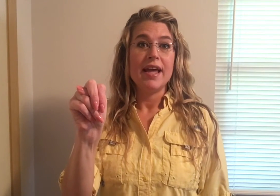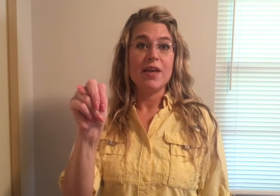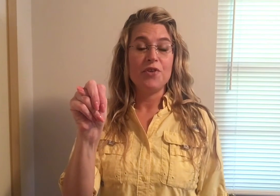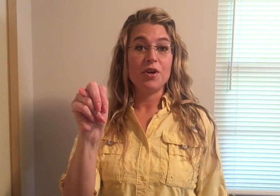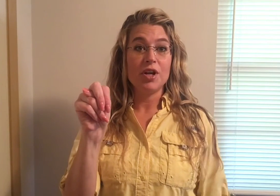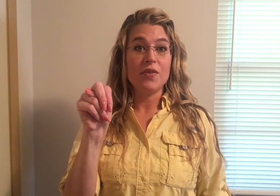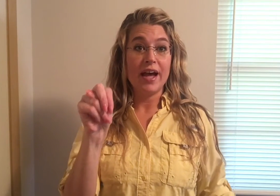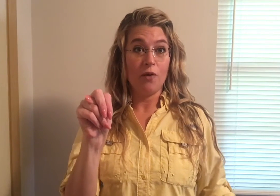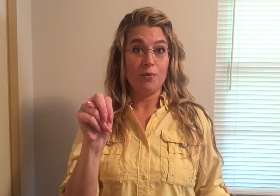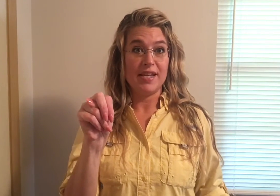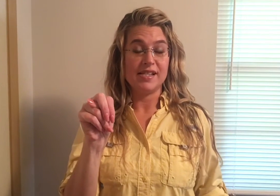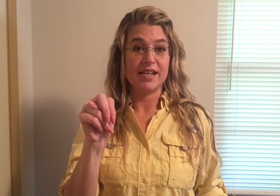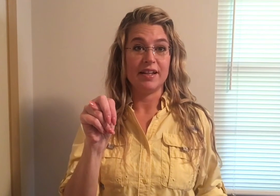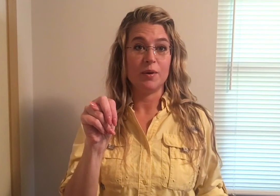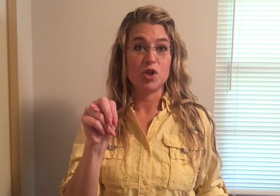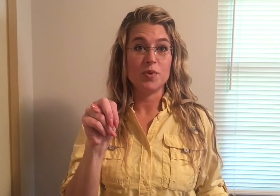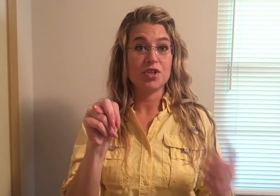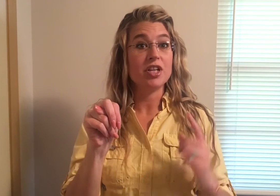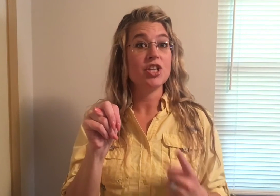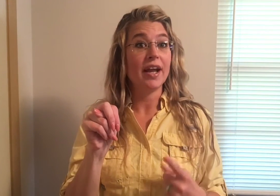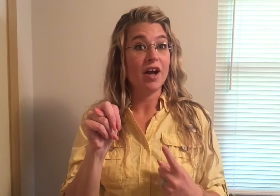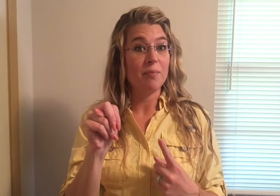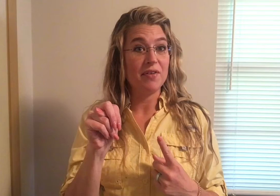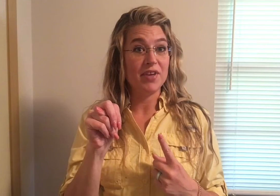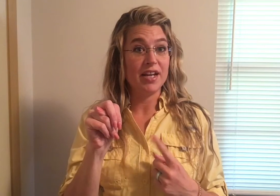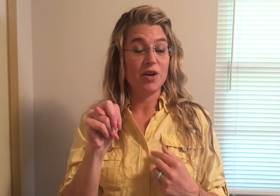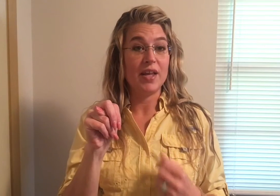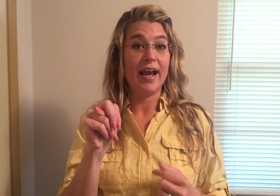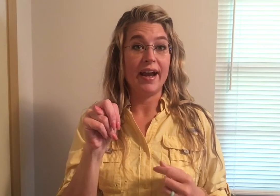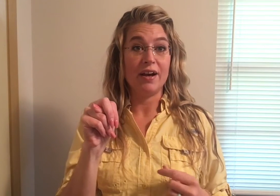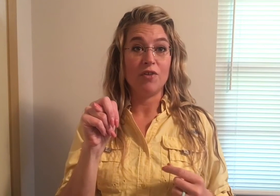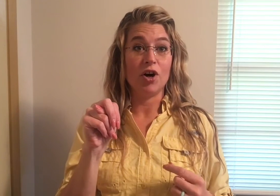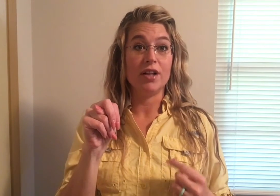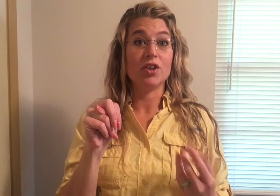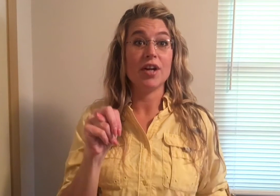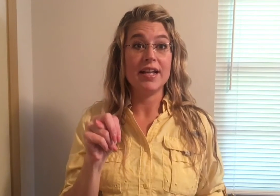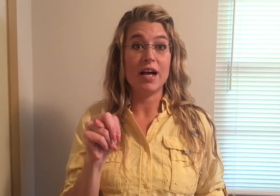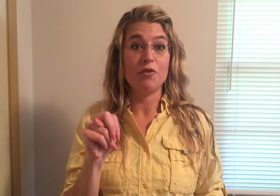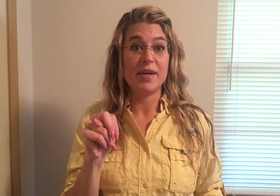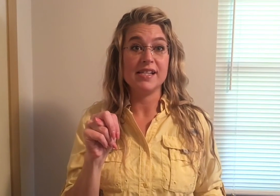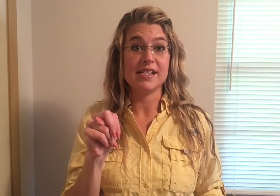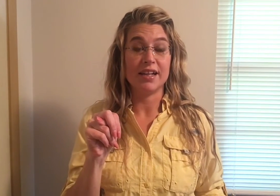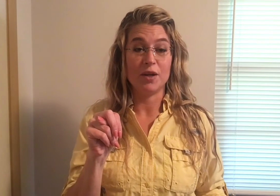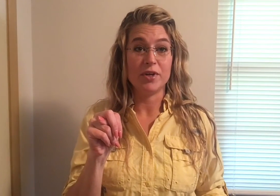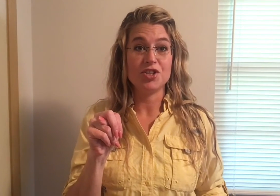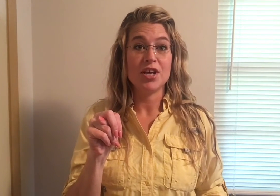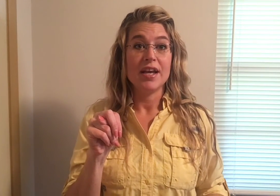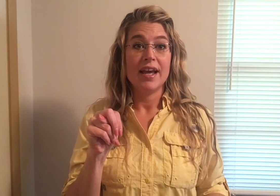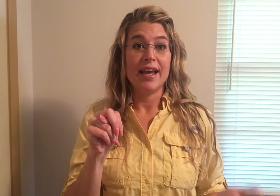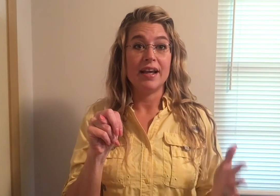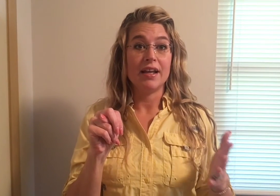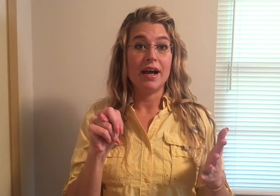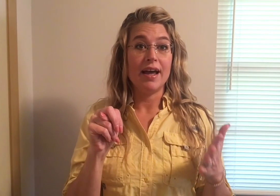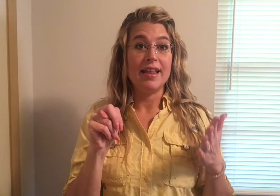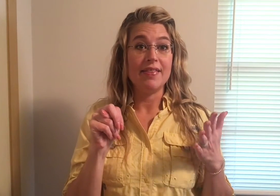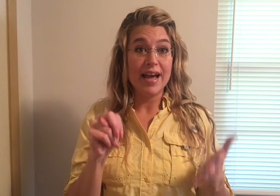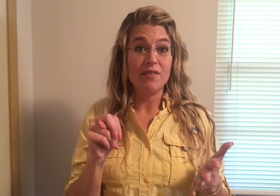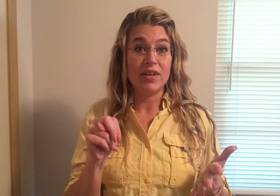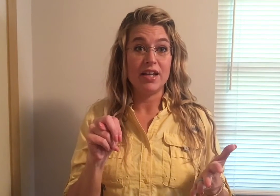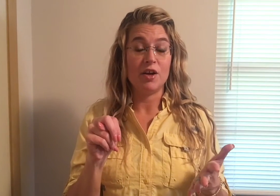If you don't know the alphabet in sign language, be sure to check out my video that I have on learning the alphabet in sign language. And in that video